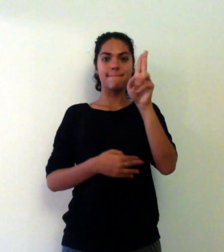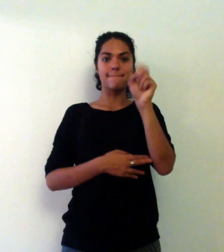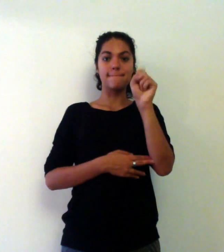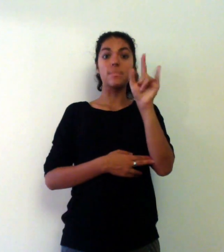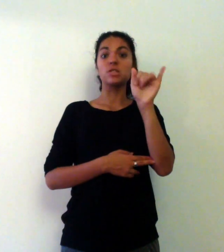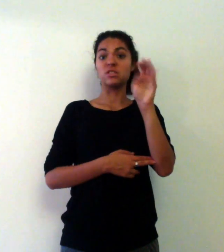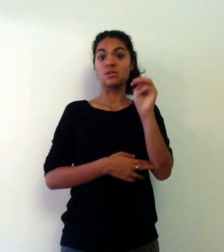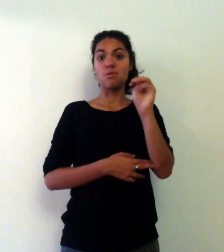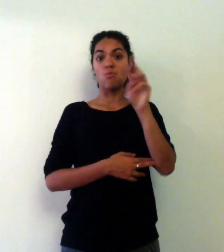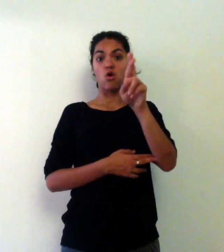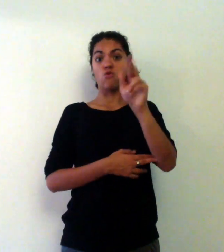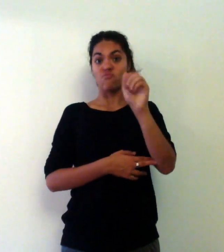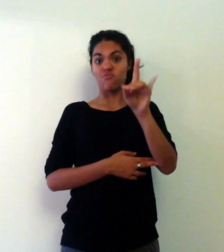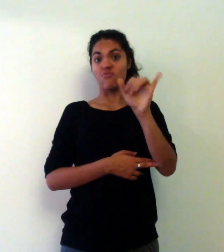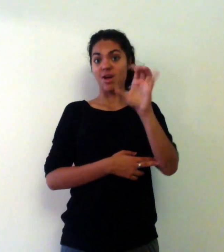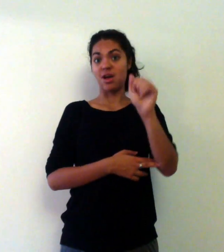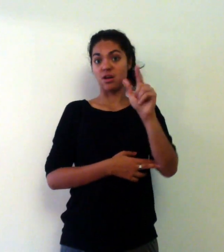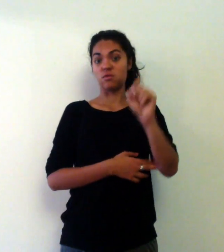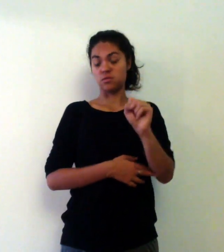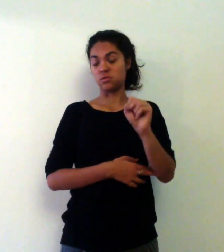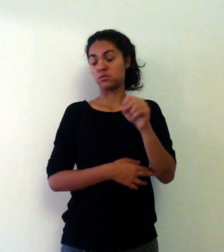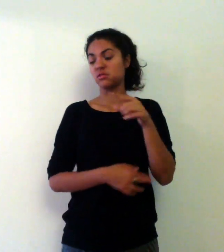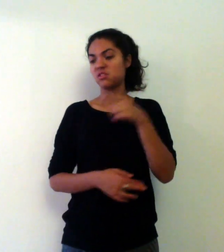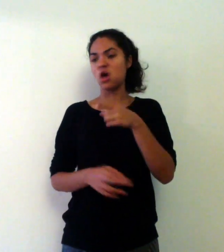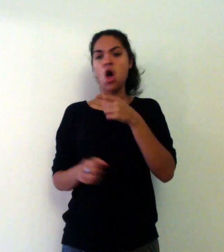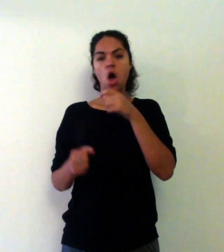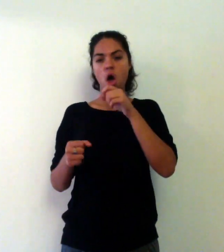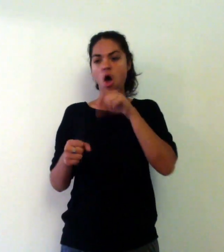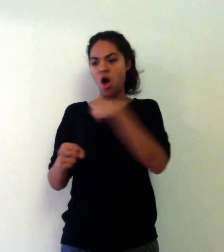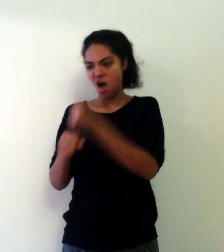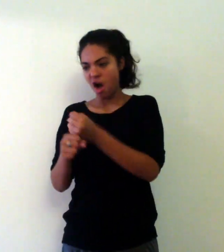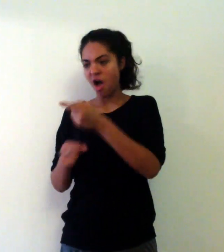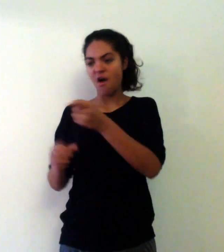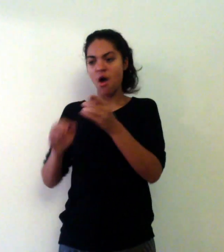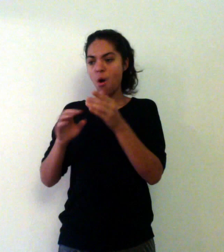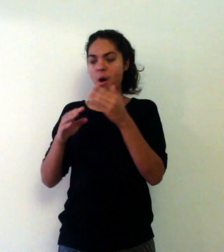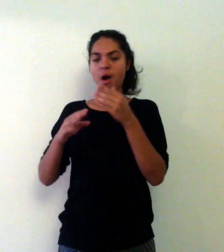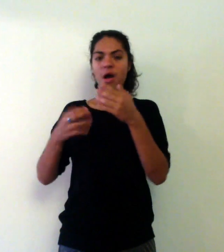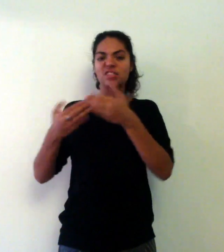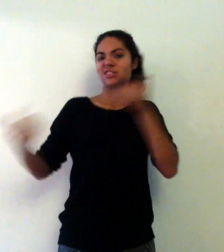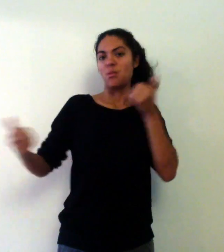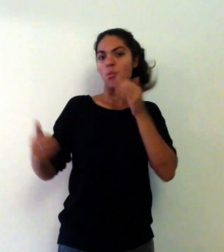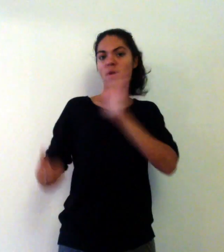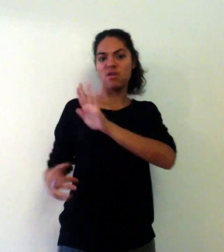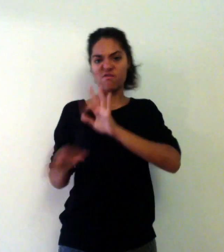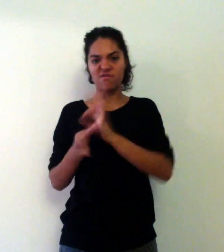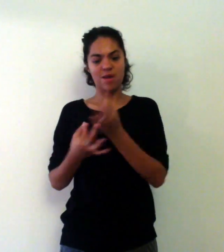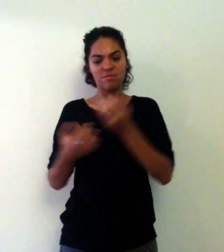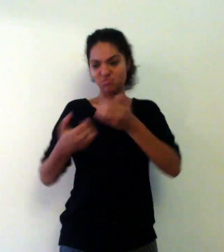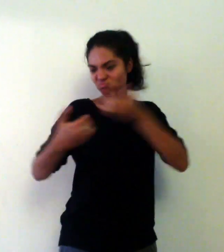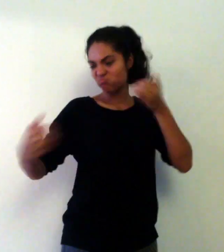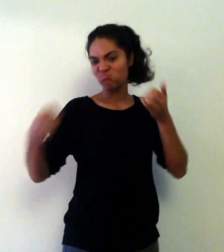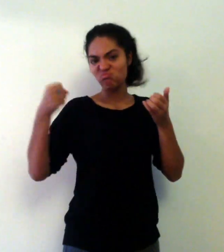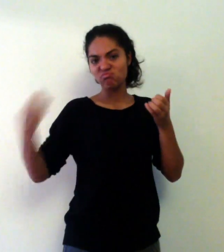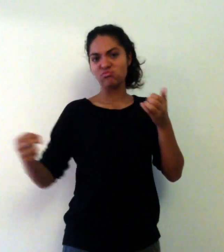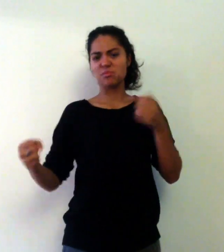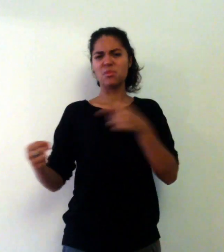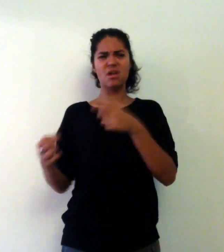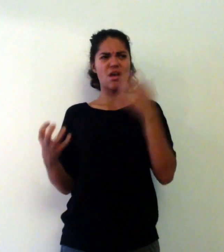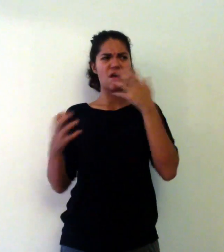them away from their families. Isn't it intriguing that a man like Terry Waite, or like Terry Anderson, or even the French journalist